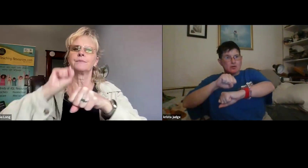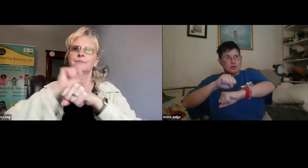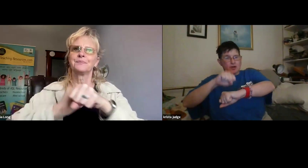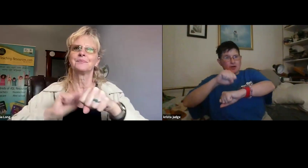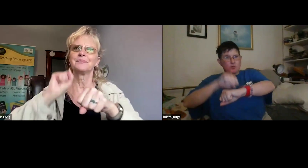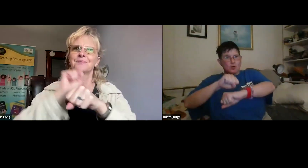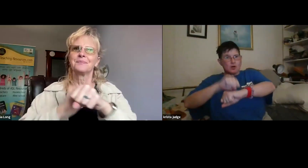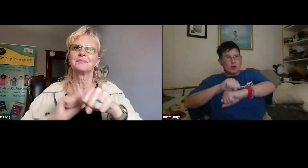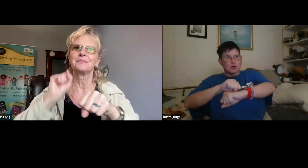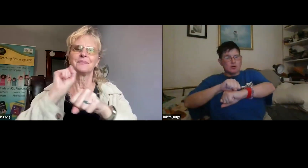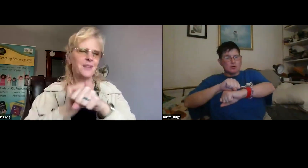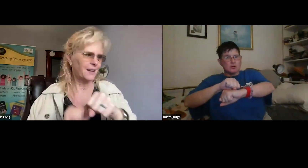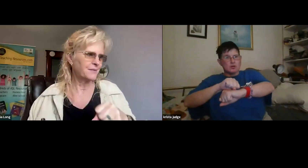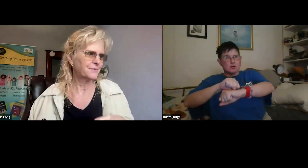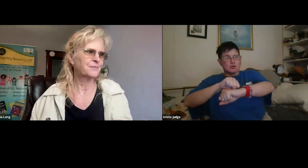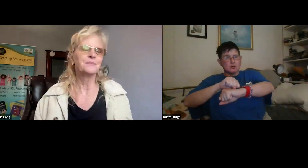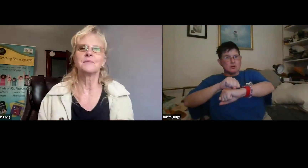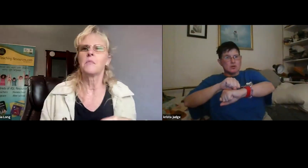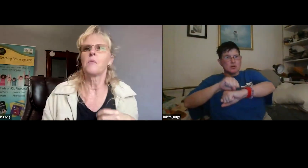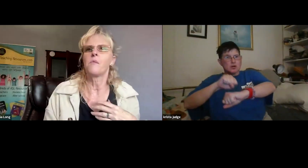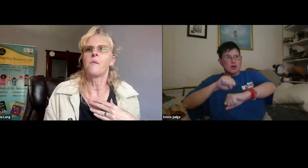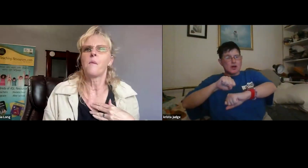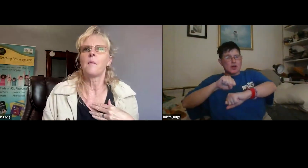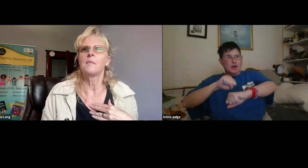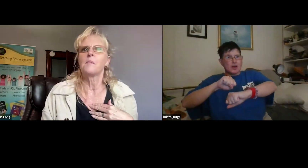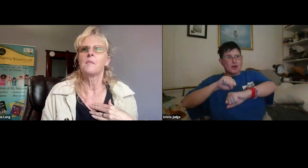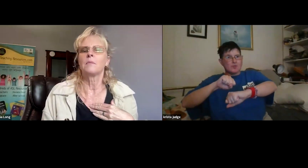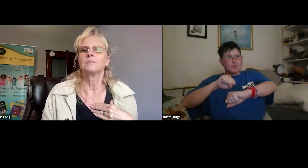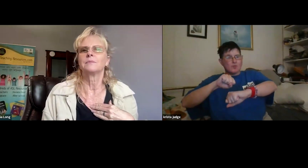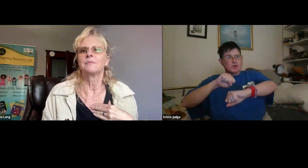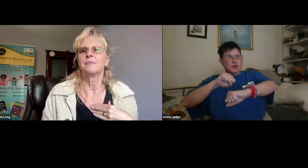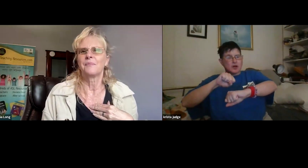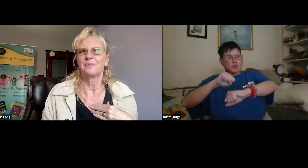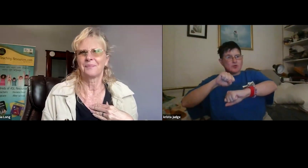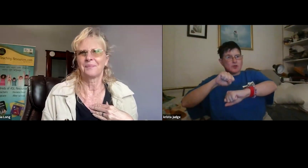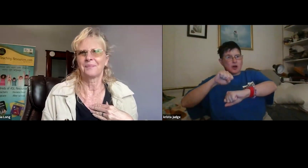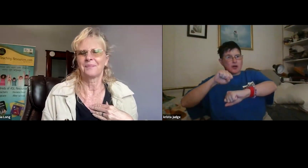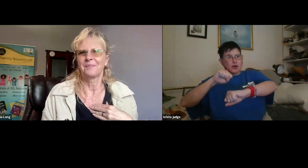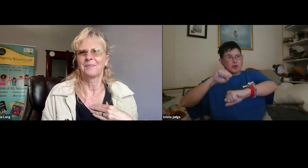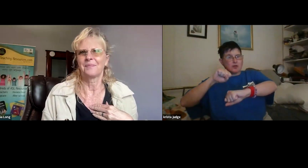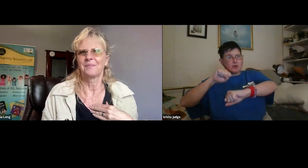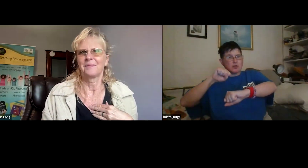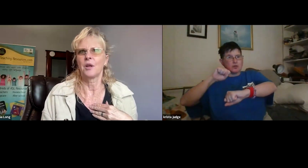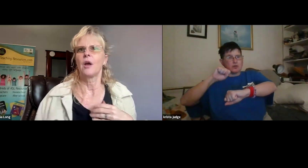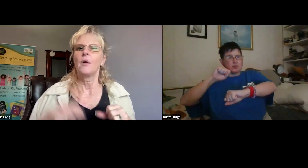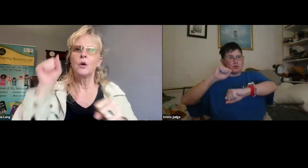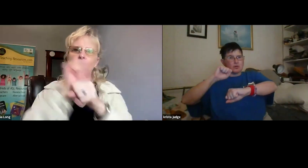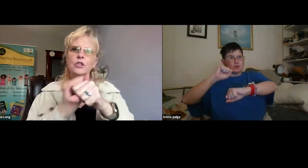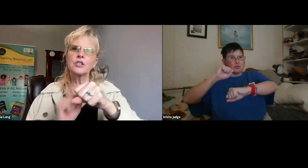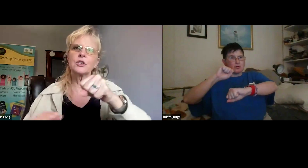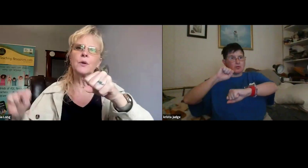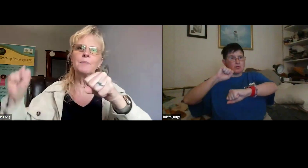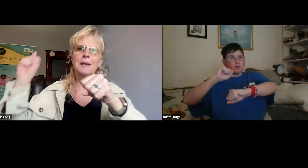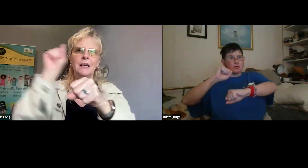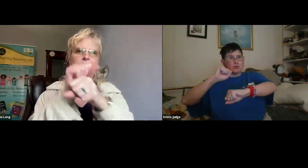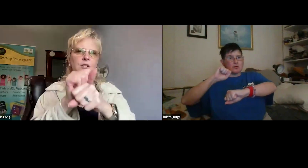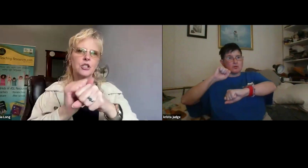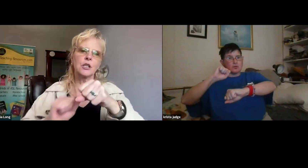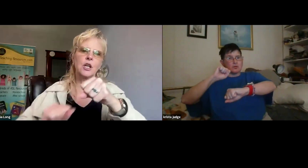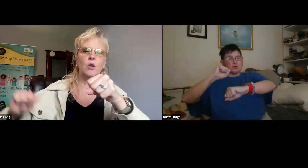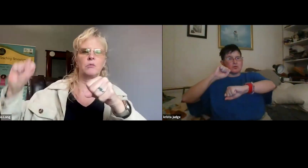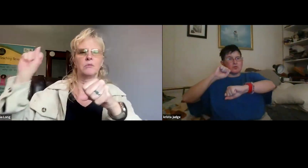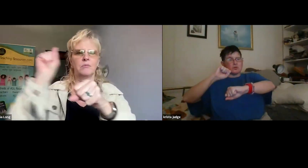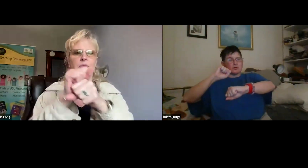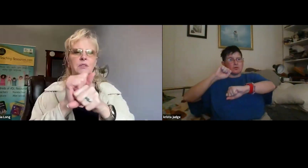work. This is work. Yeah. And what was the other one you were signing? Well, you're just going to repeat